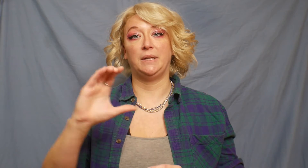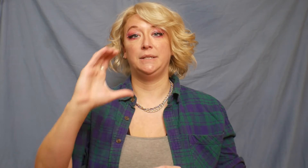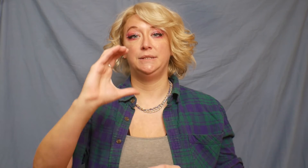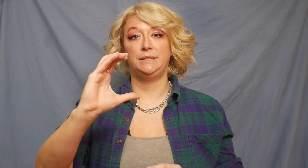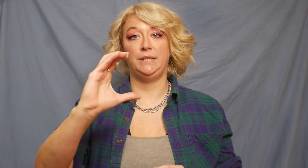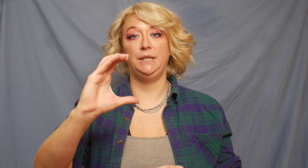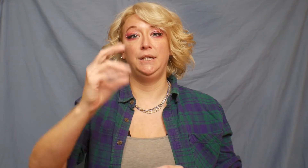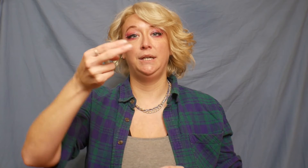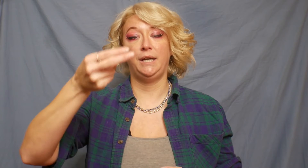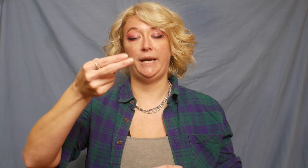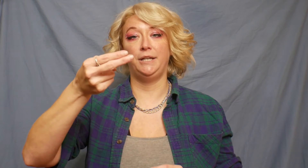it.